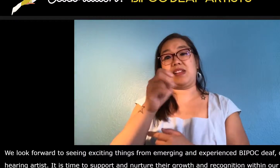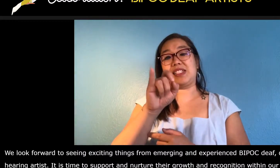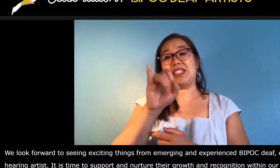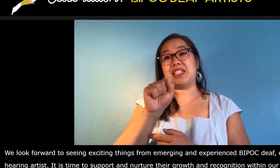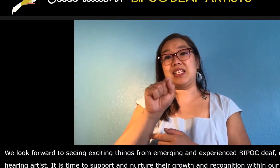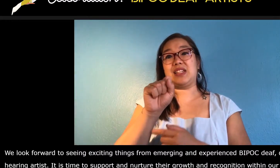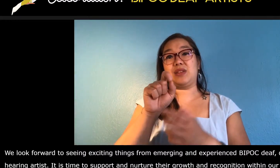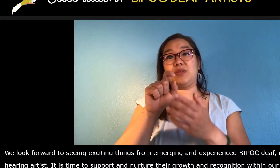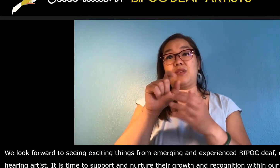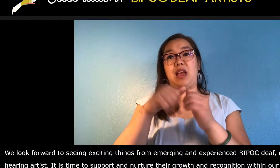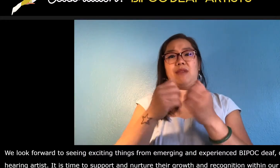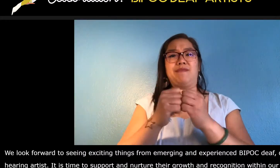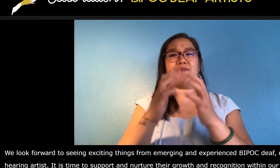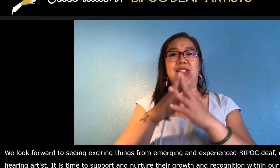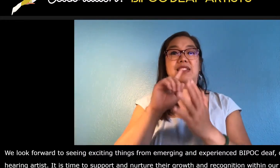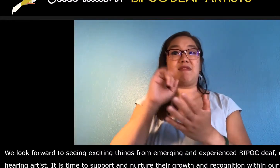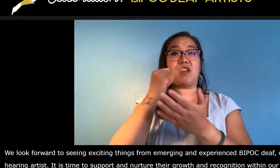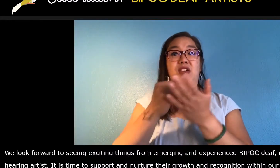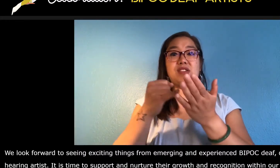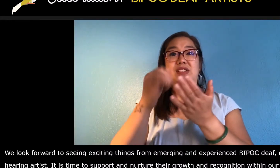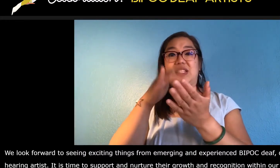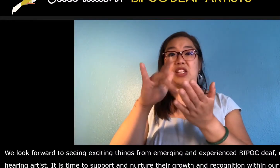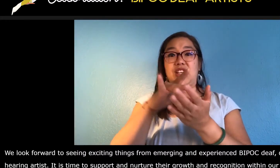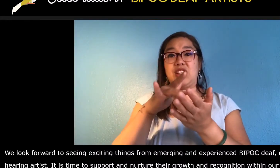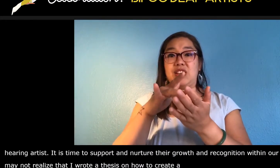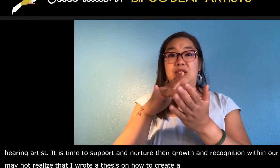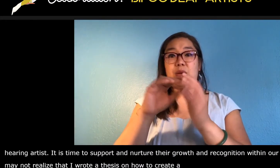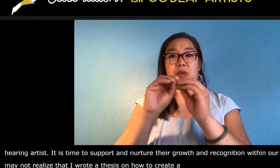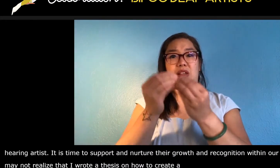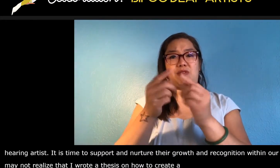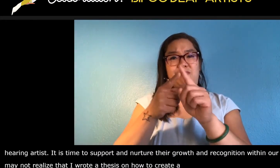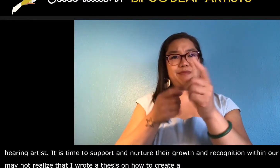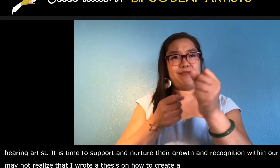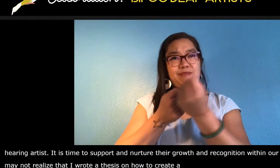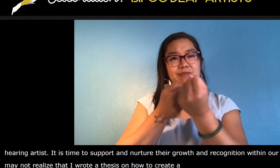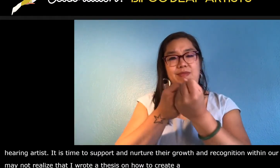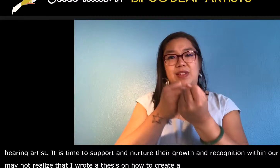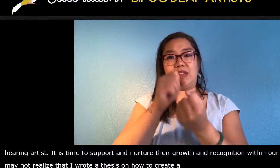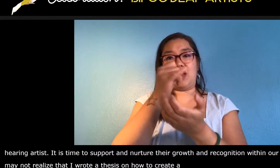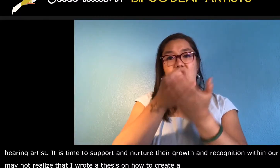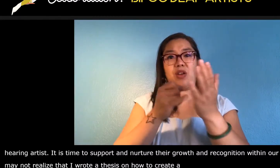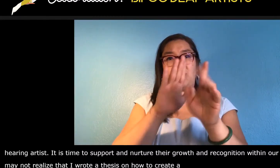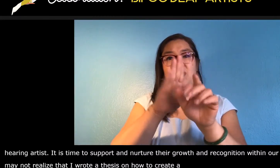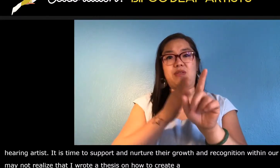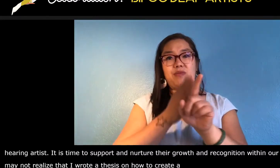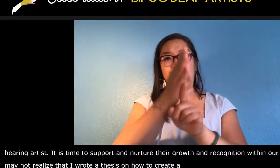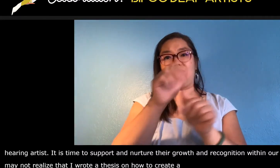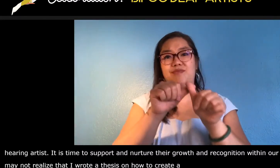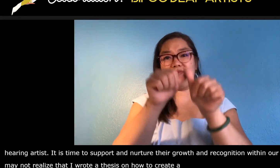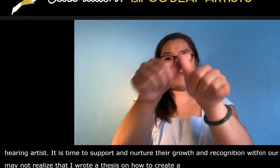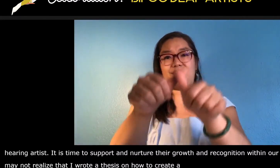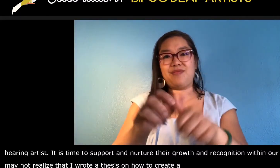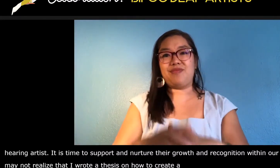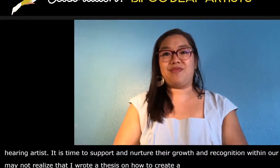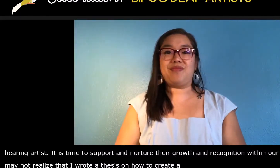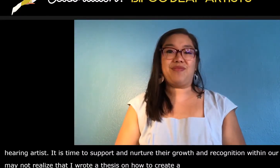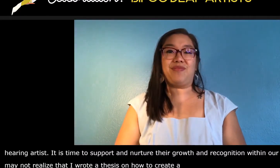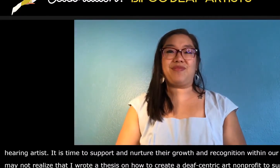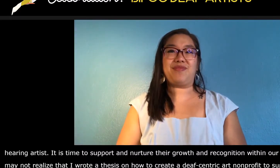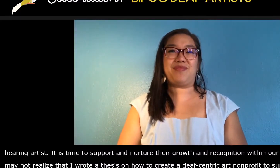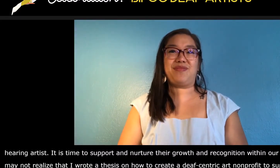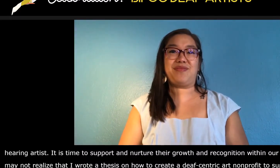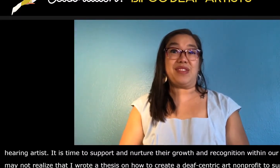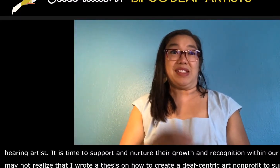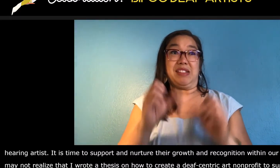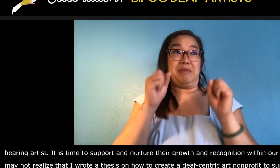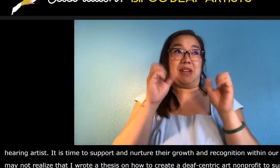You may not realize that I wrote a thesis on how to create a deaf-centric art nonprofit to support artists' career longevity.